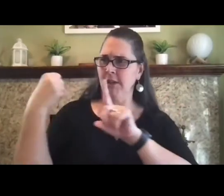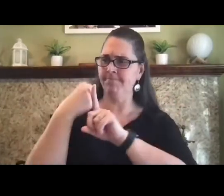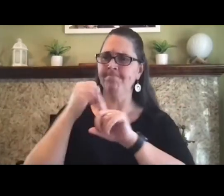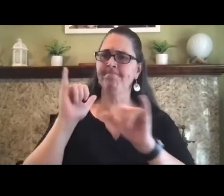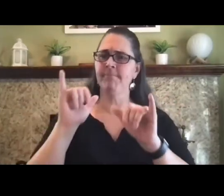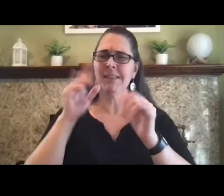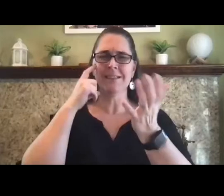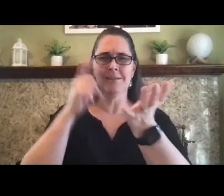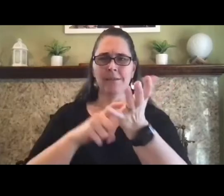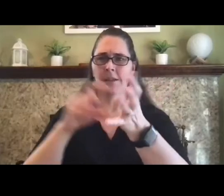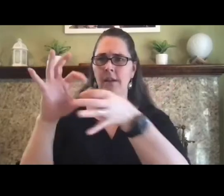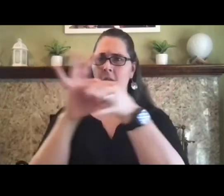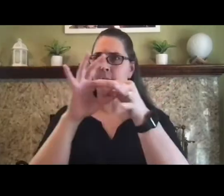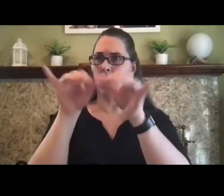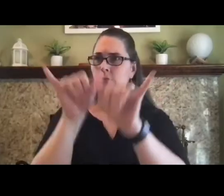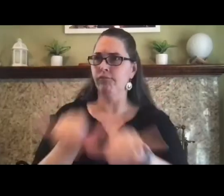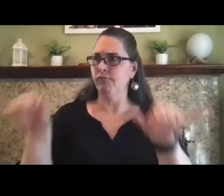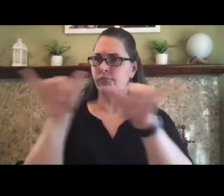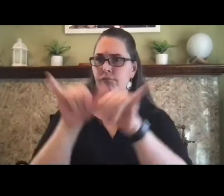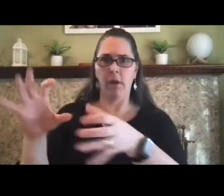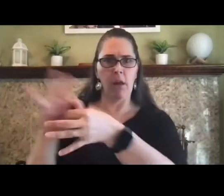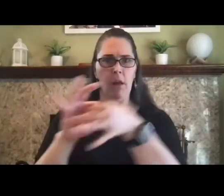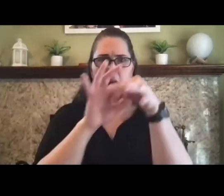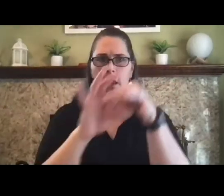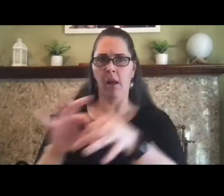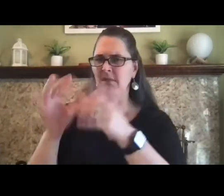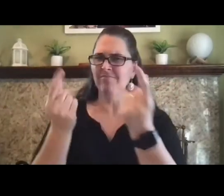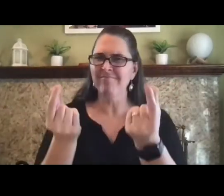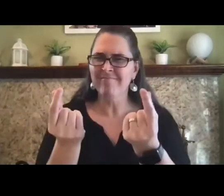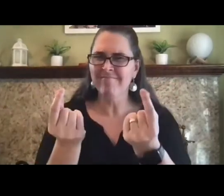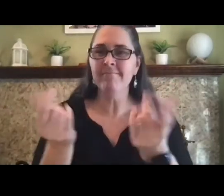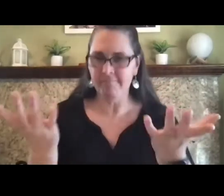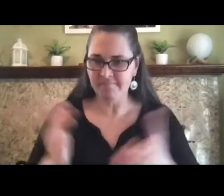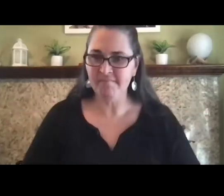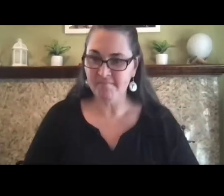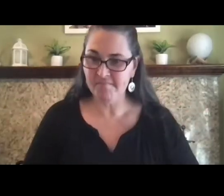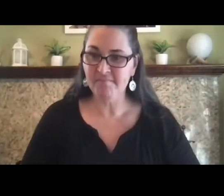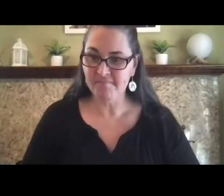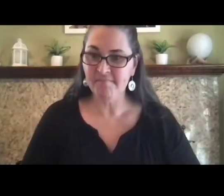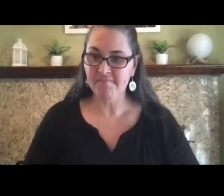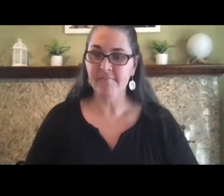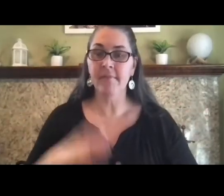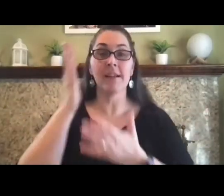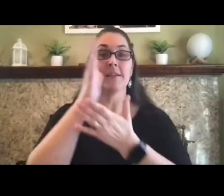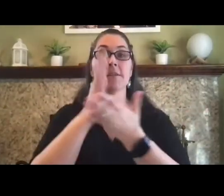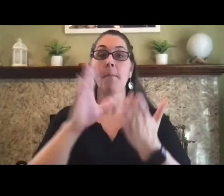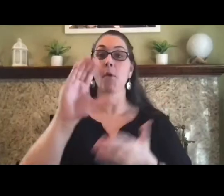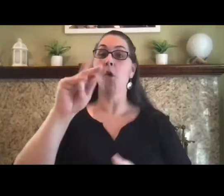or behaviors, or what the outcomes or any patterns and coping skills that they could use.